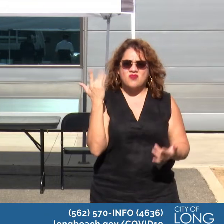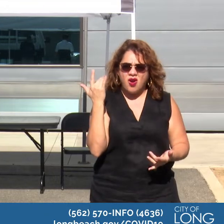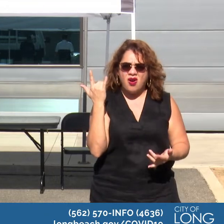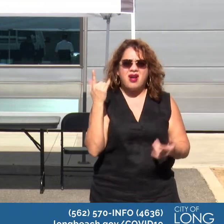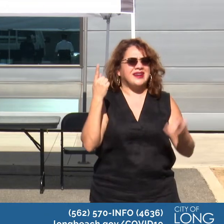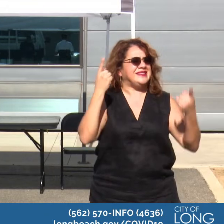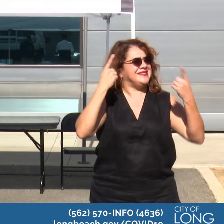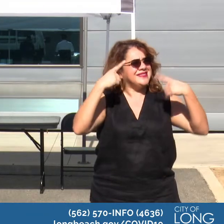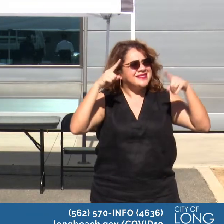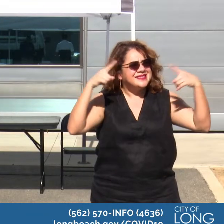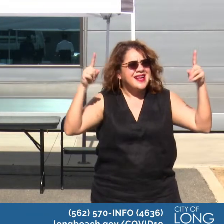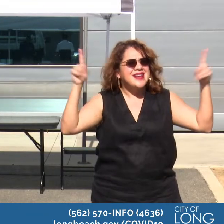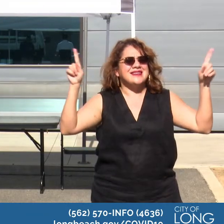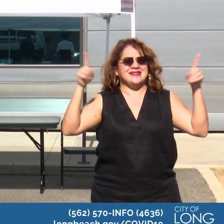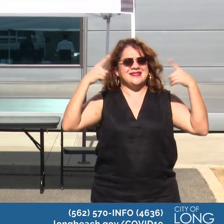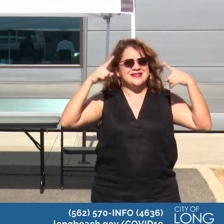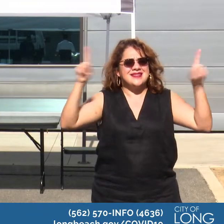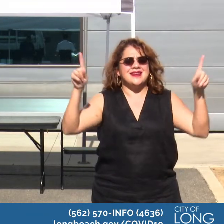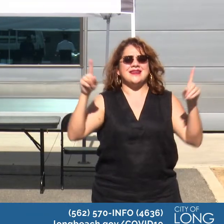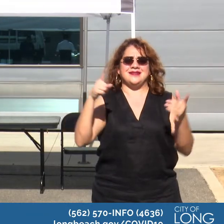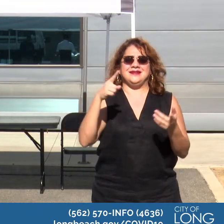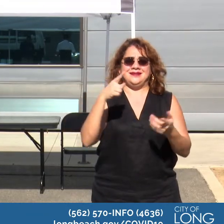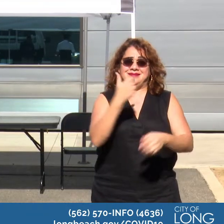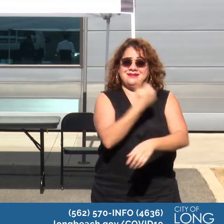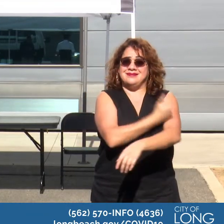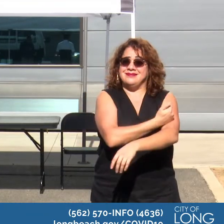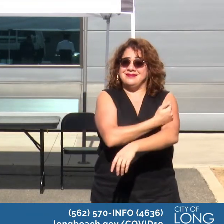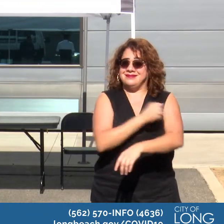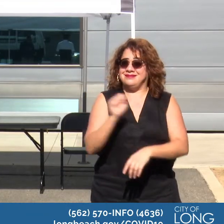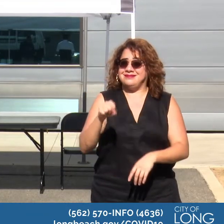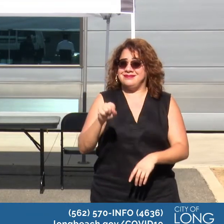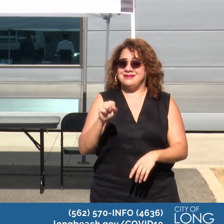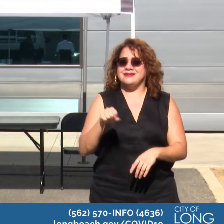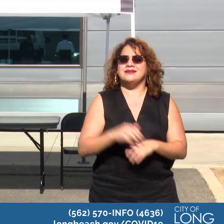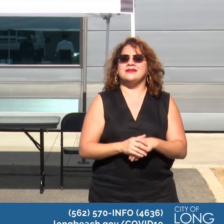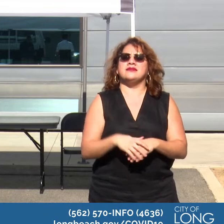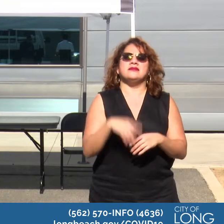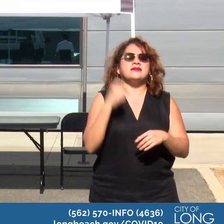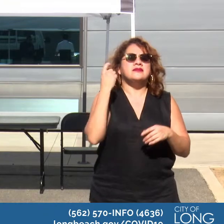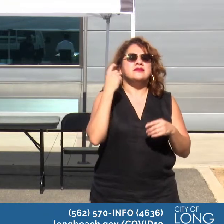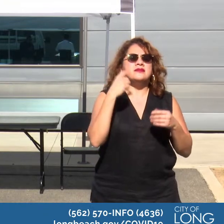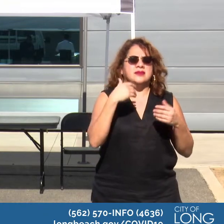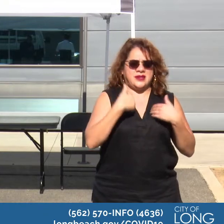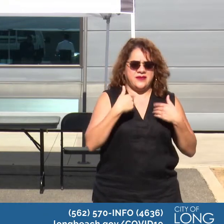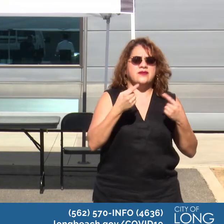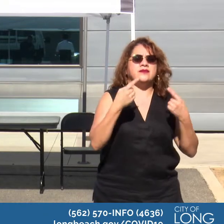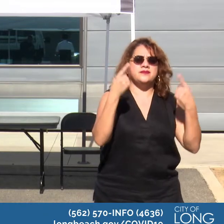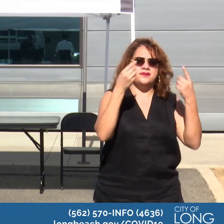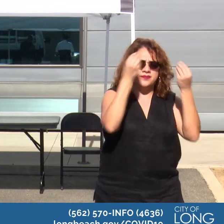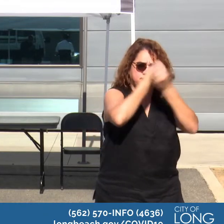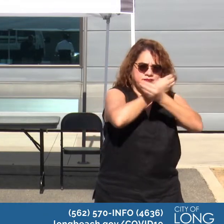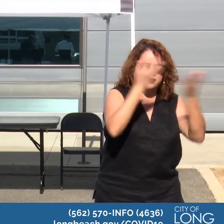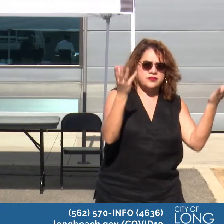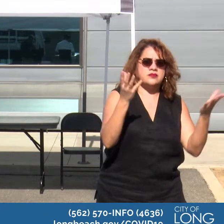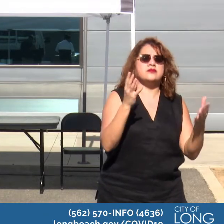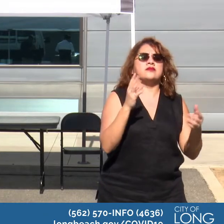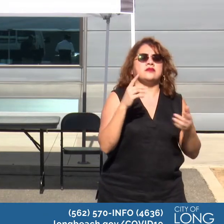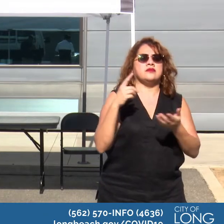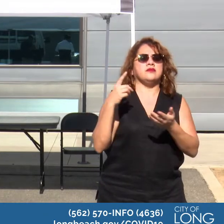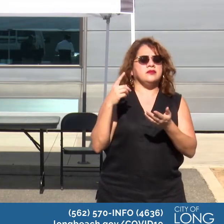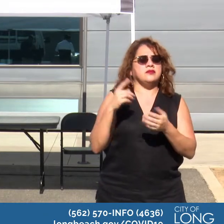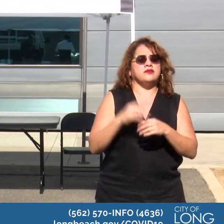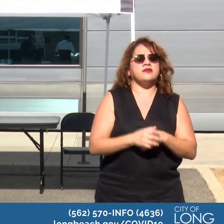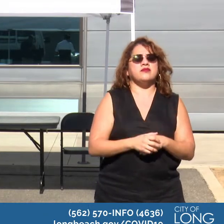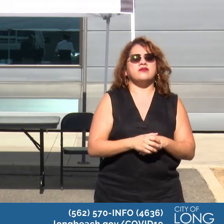me just begin before I get to vaccination, and we have a lot to announce, including some folks getting their vaccine.